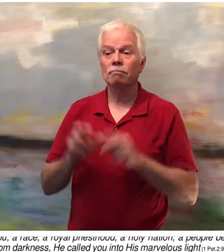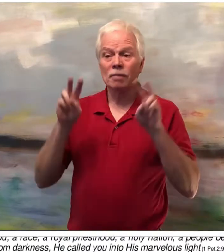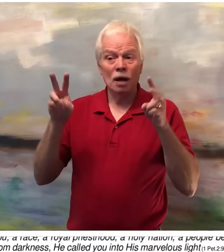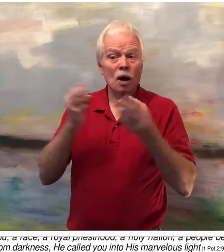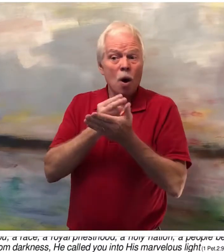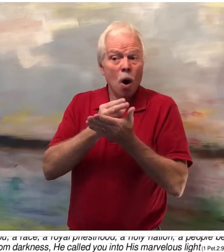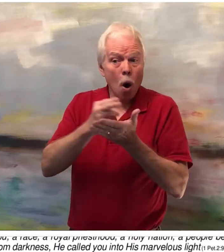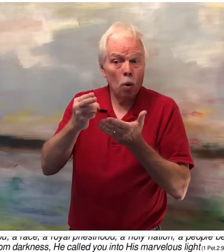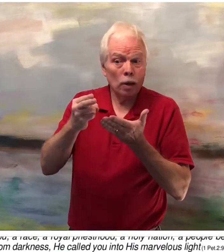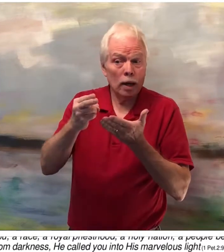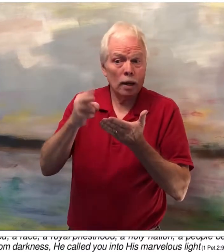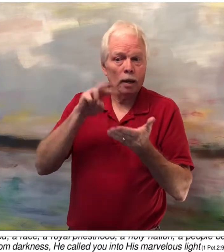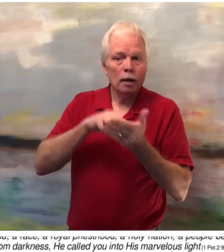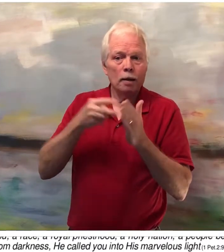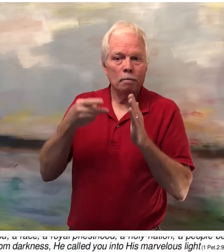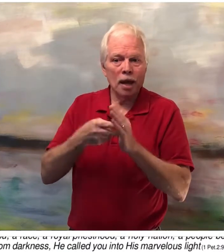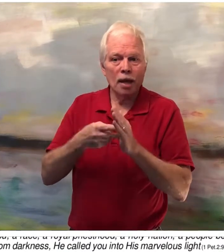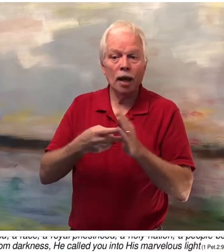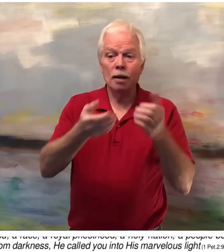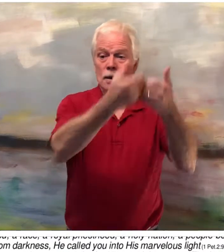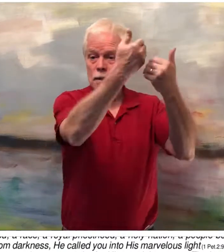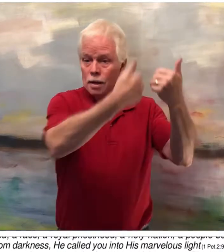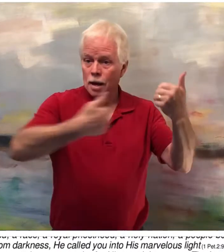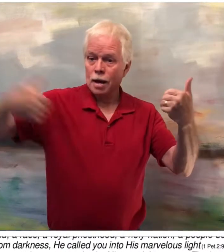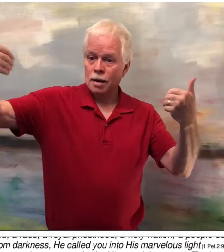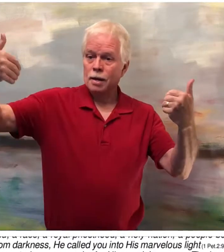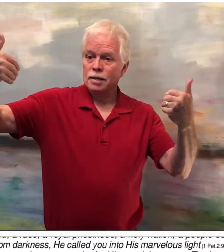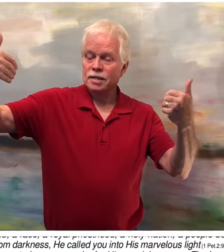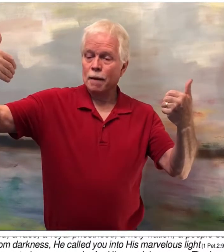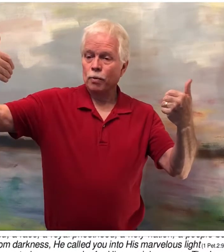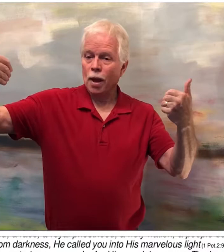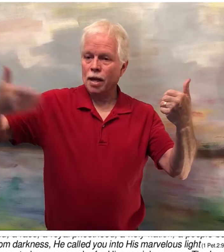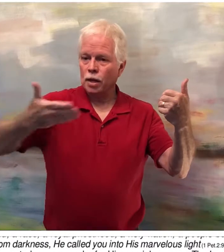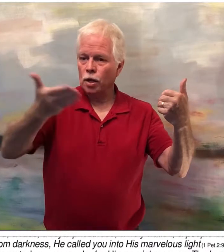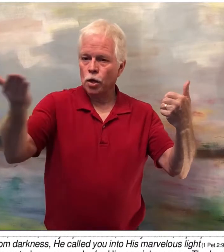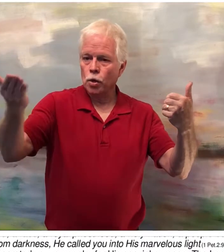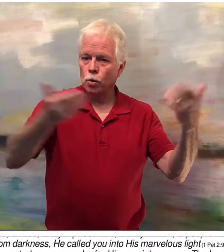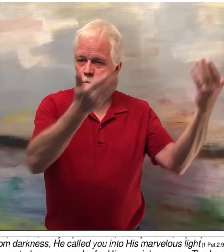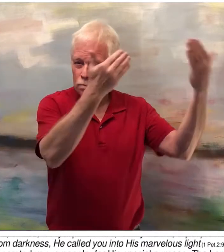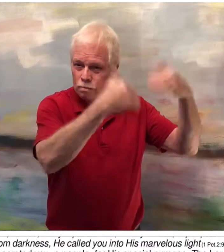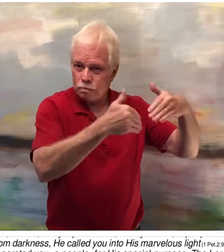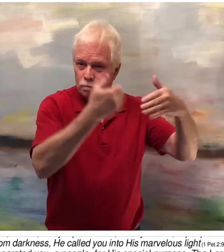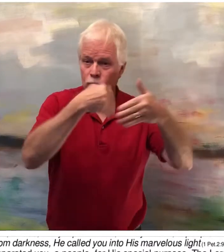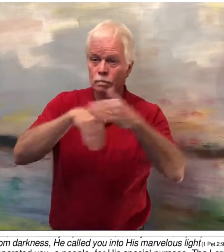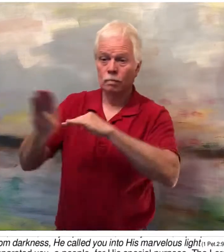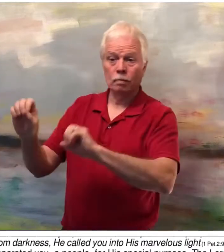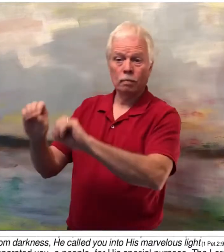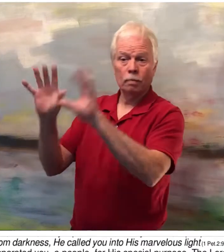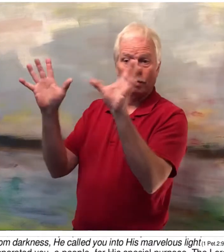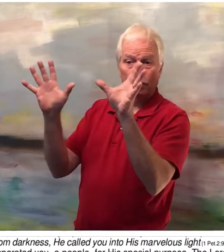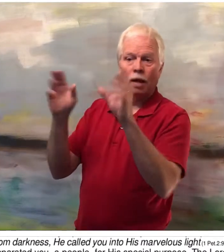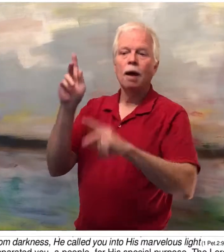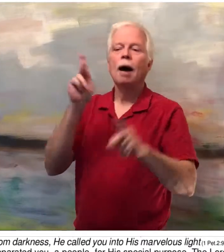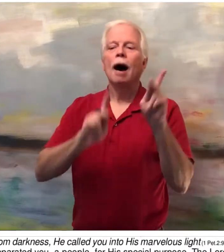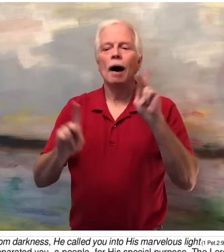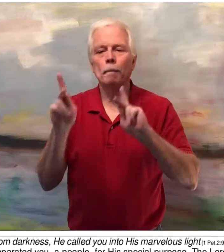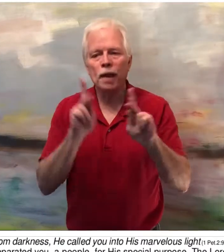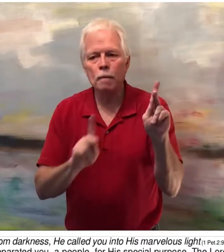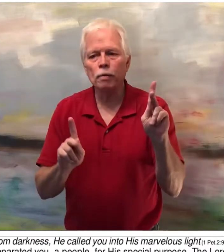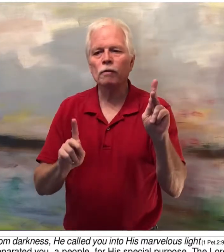Holy meaning separated you. A people